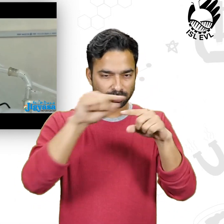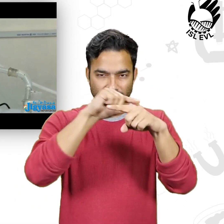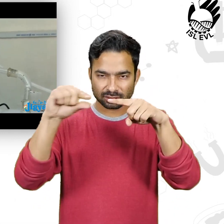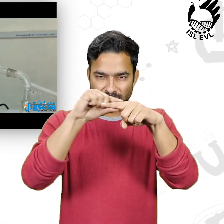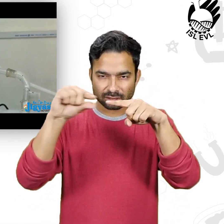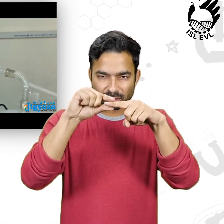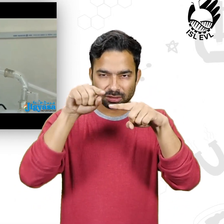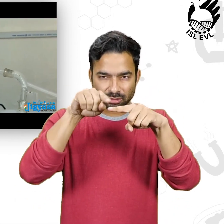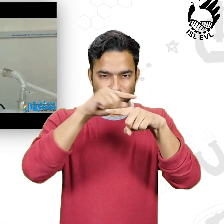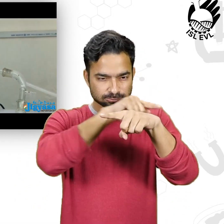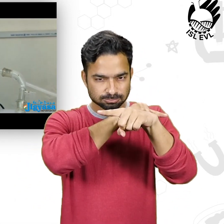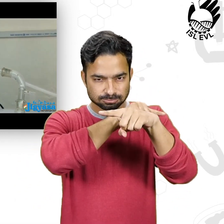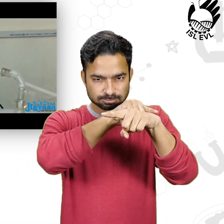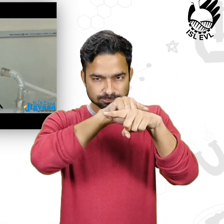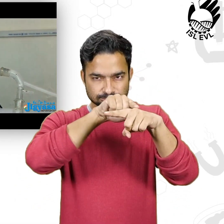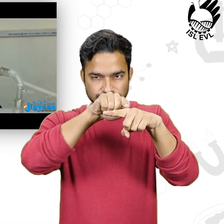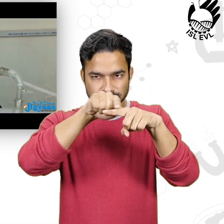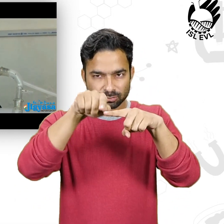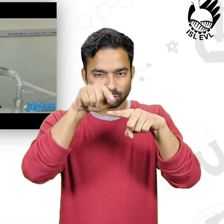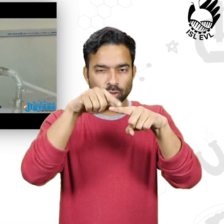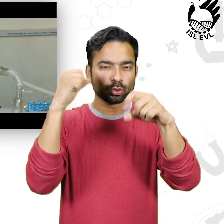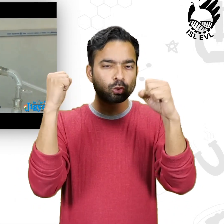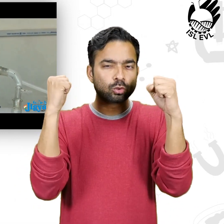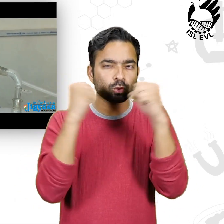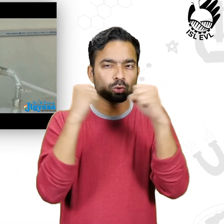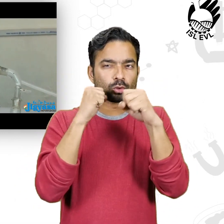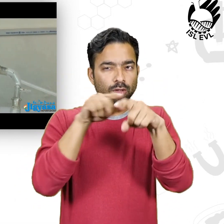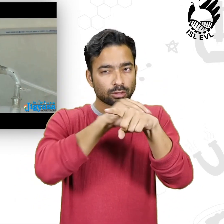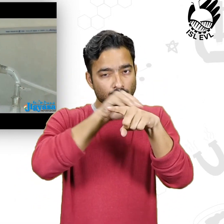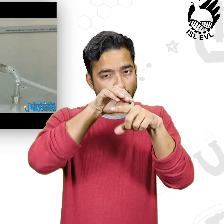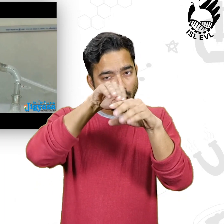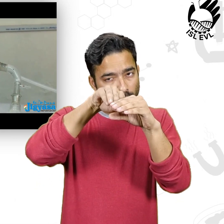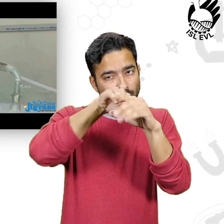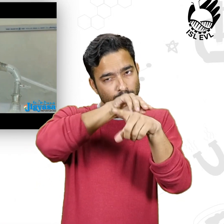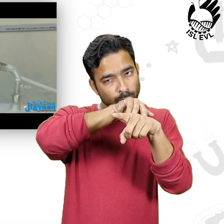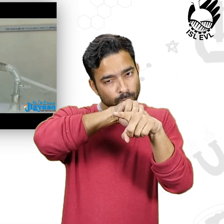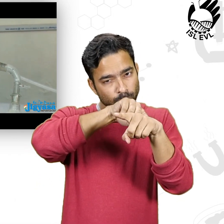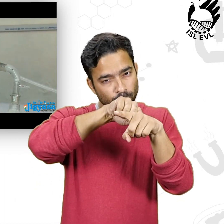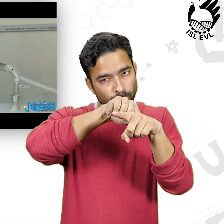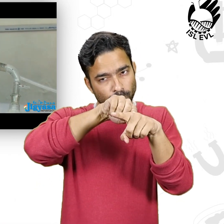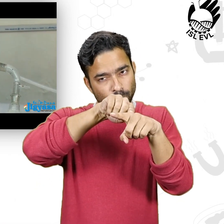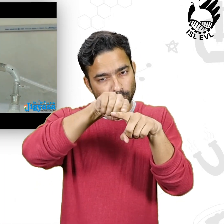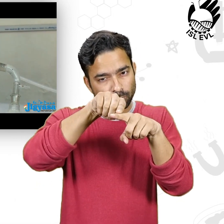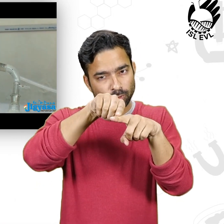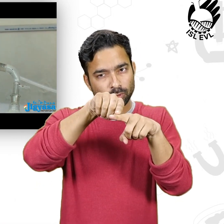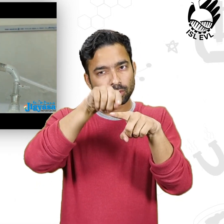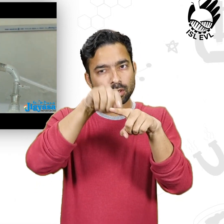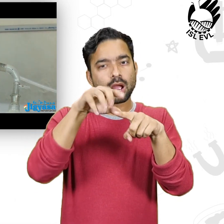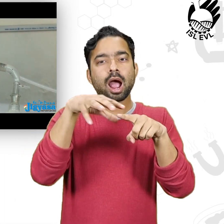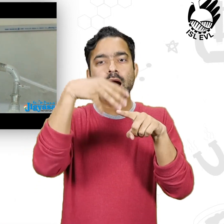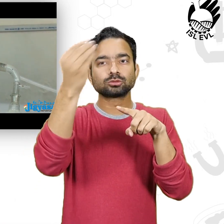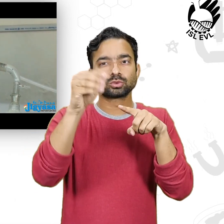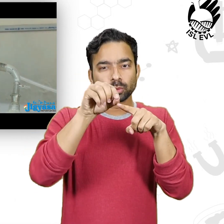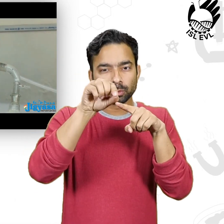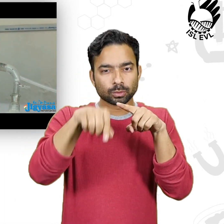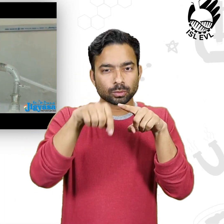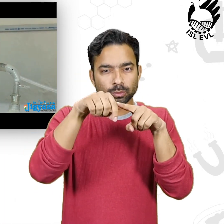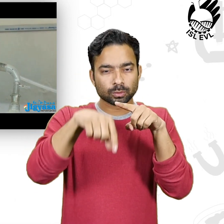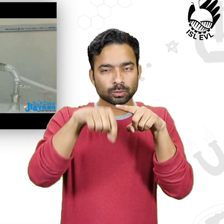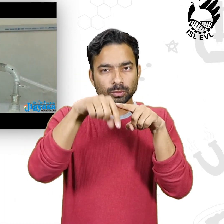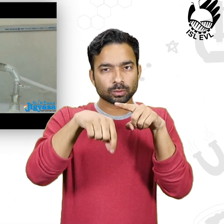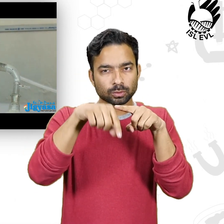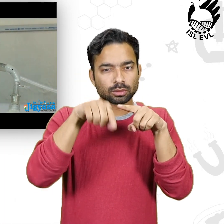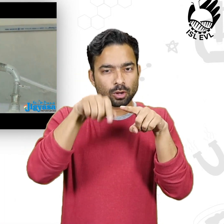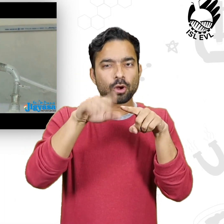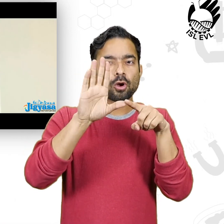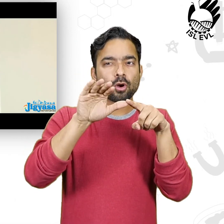the vapor which is going in the condenser. This is the inlet by which the water is being cooled. This is